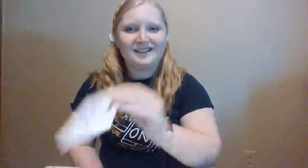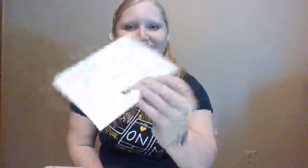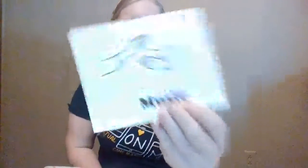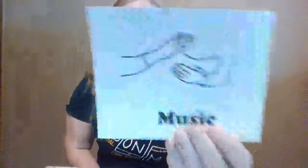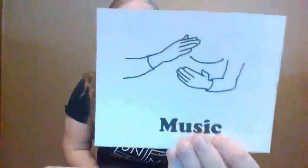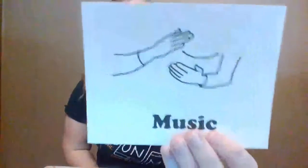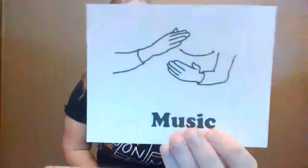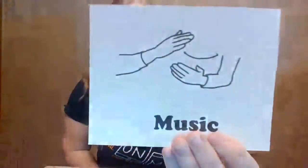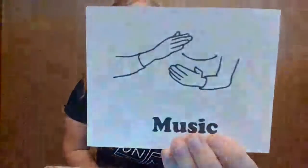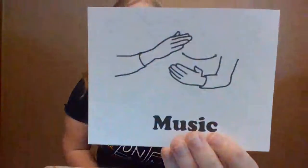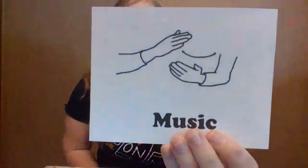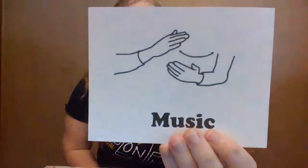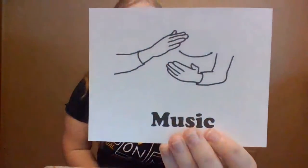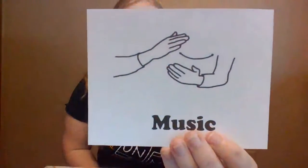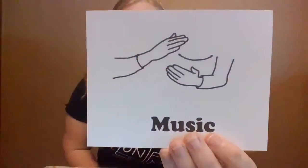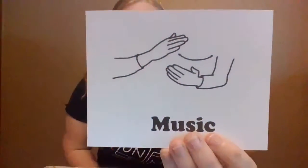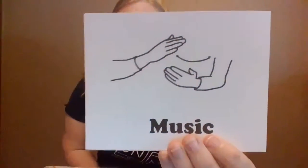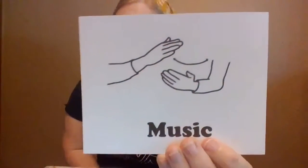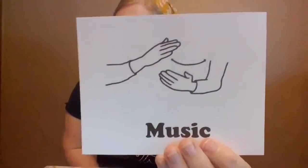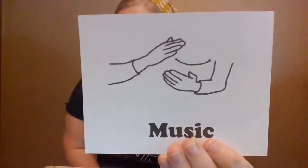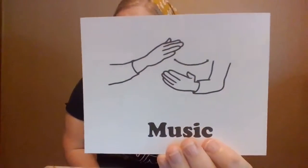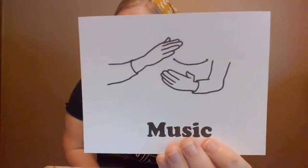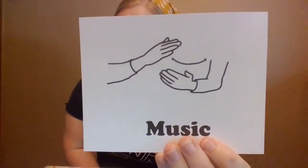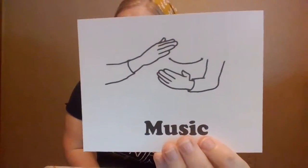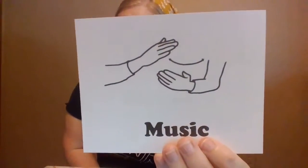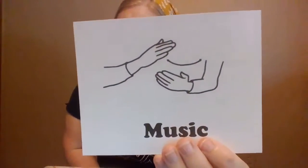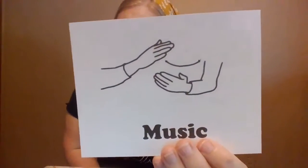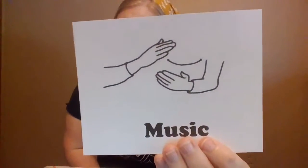Perfect. So that's the sign for music.